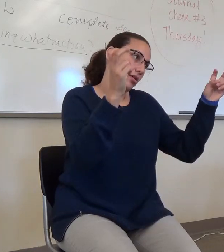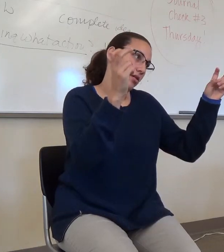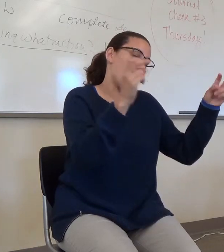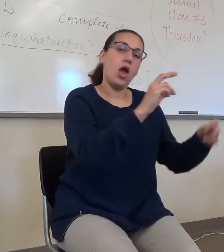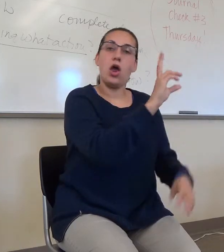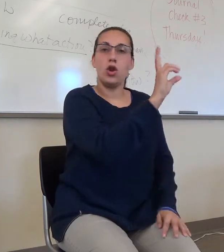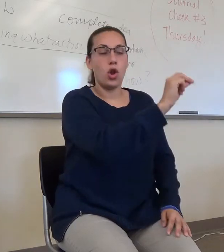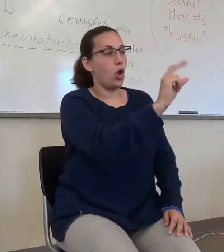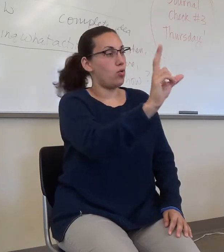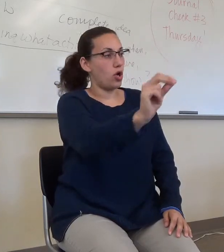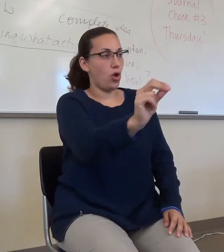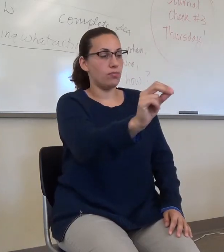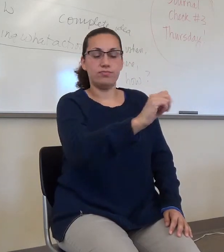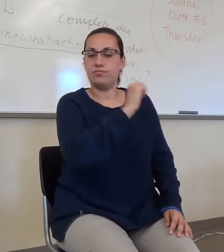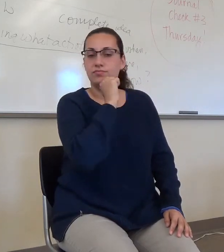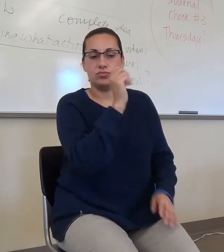about, okay?